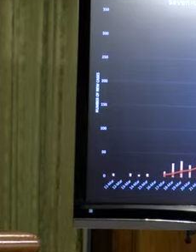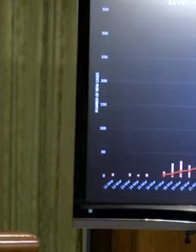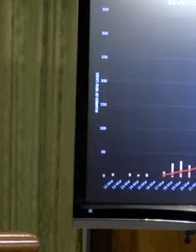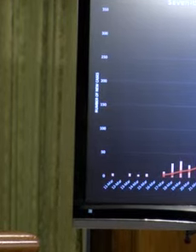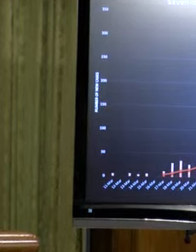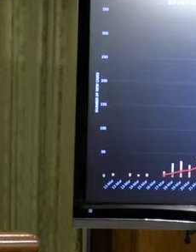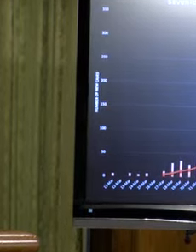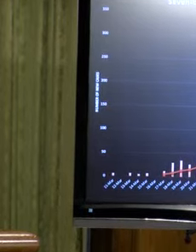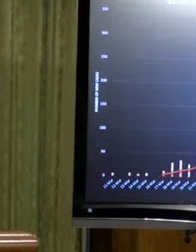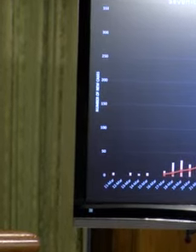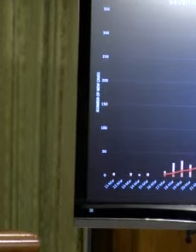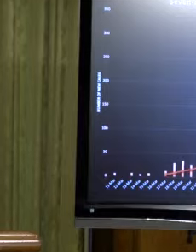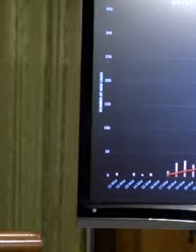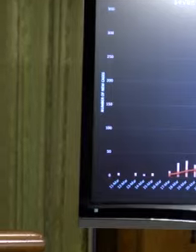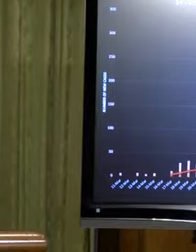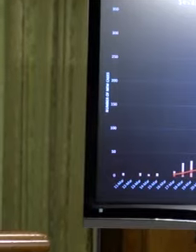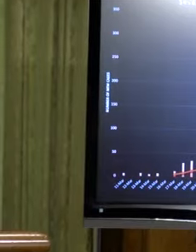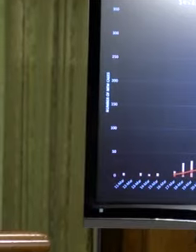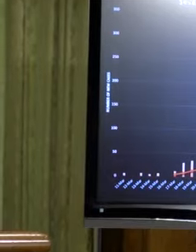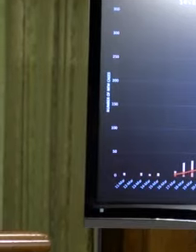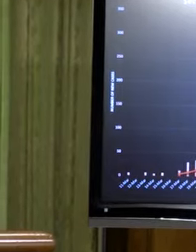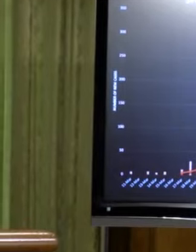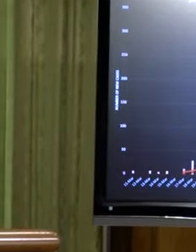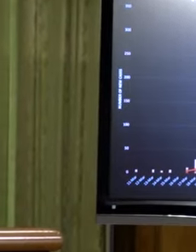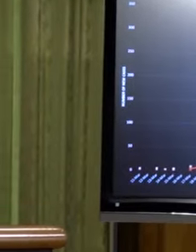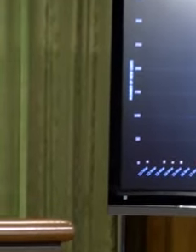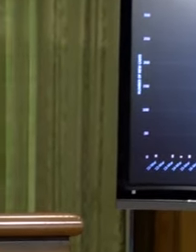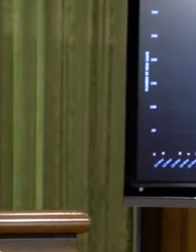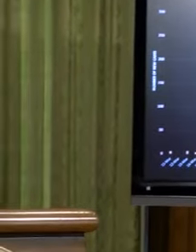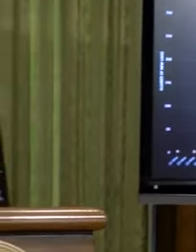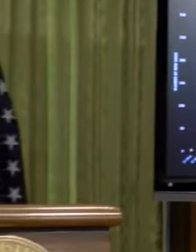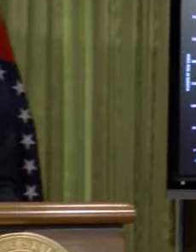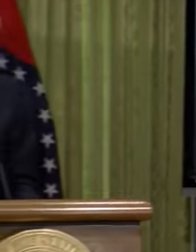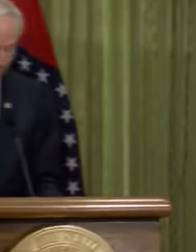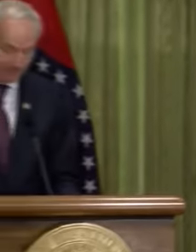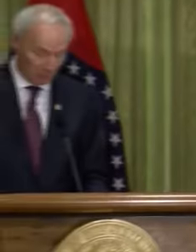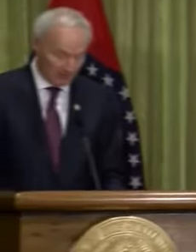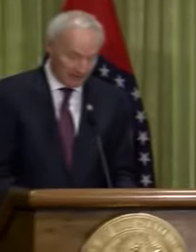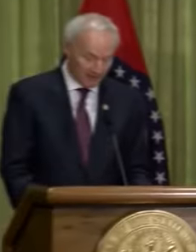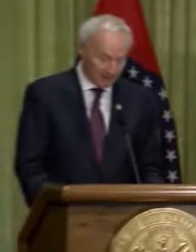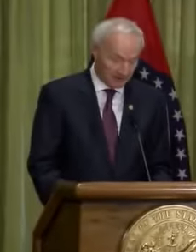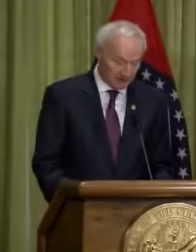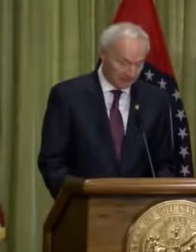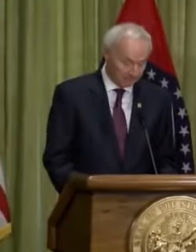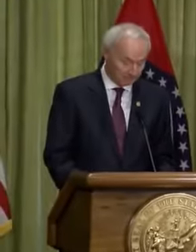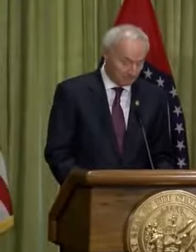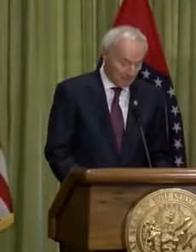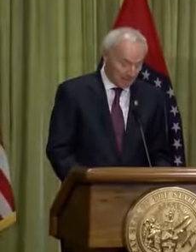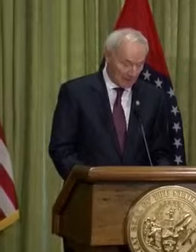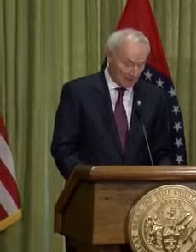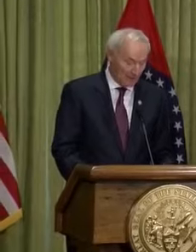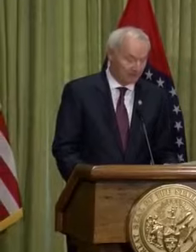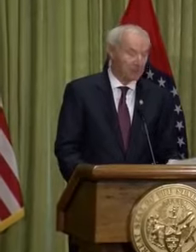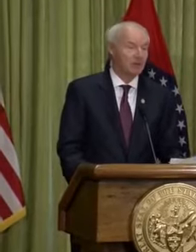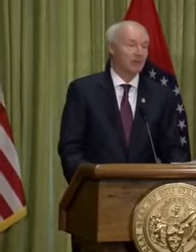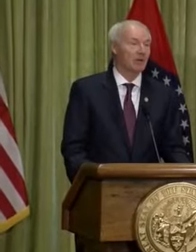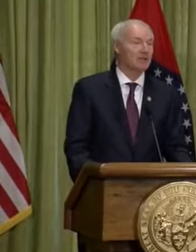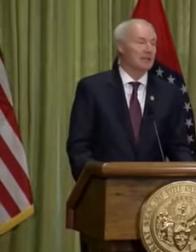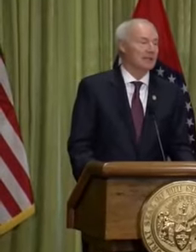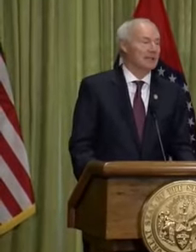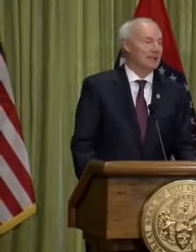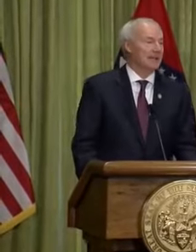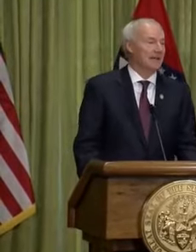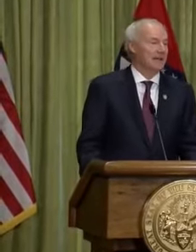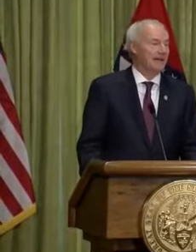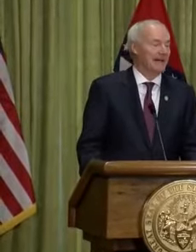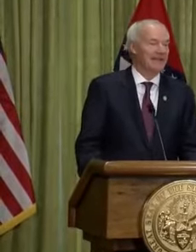cases. Before I recognize Dr. Smith, I wanted to make a couple of important announcements. First of